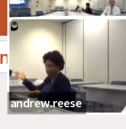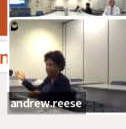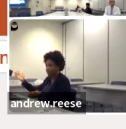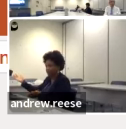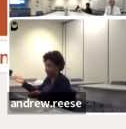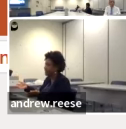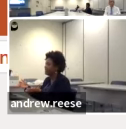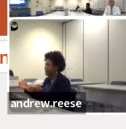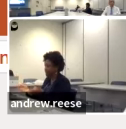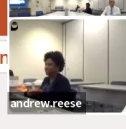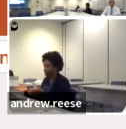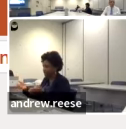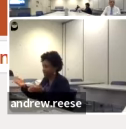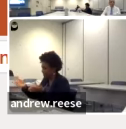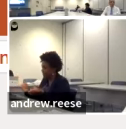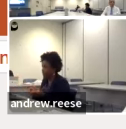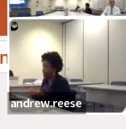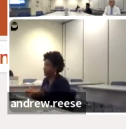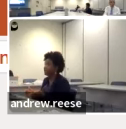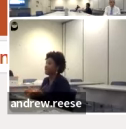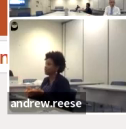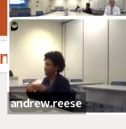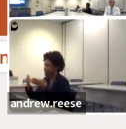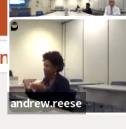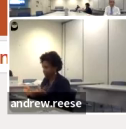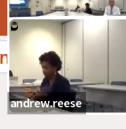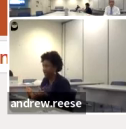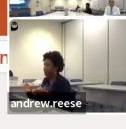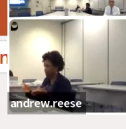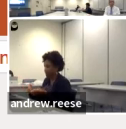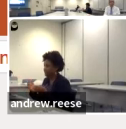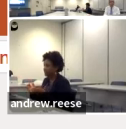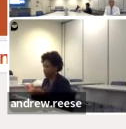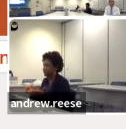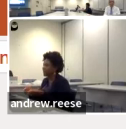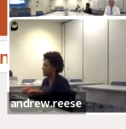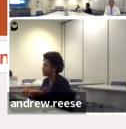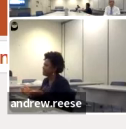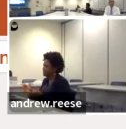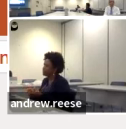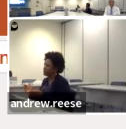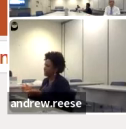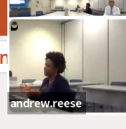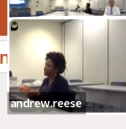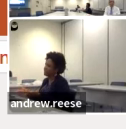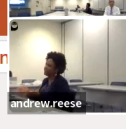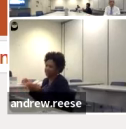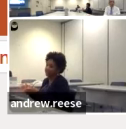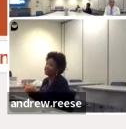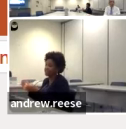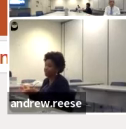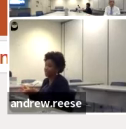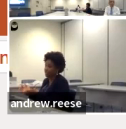provider, the community provider, making sure that he's actually keeping the appointments and stuff like that. So